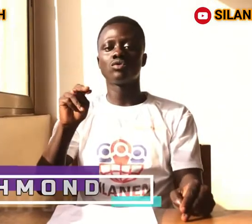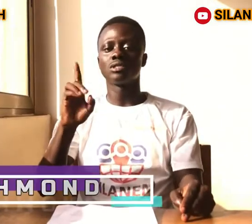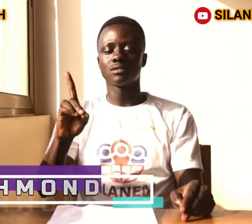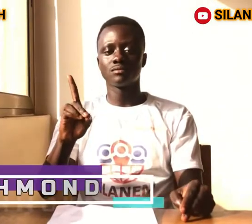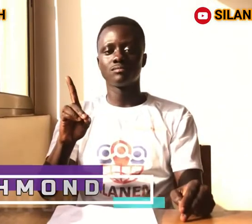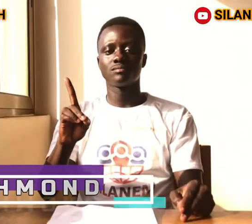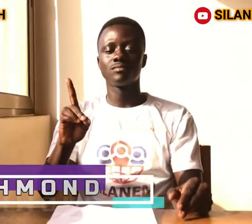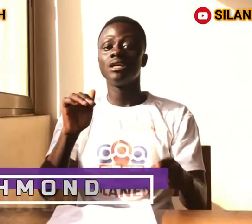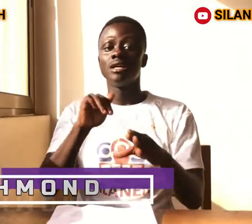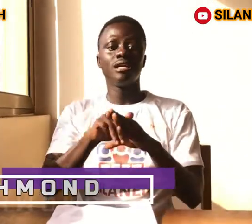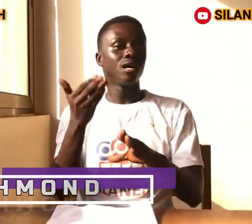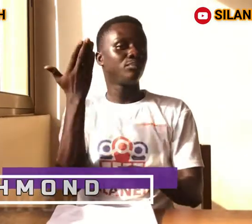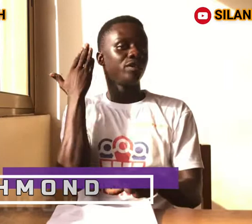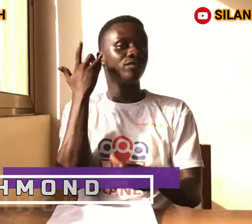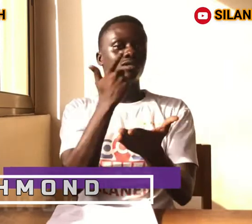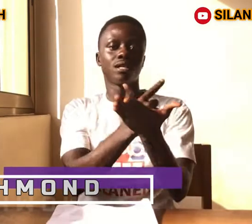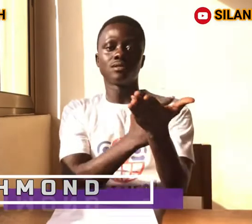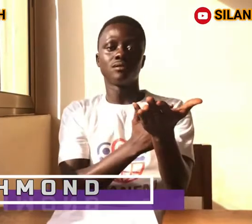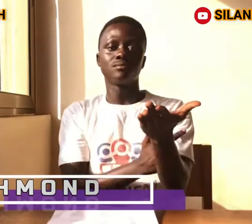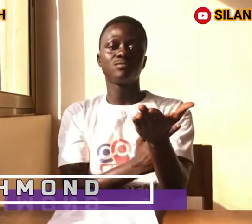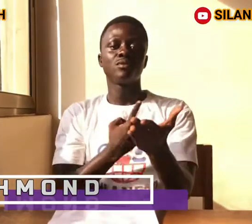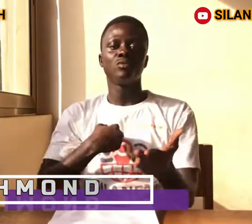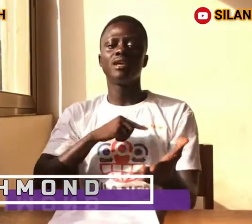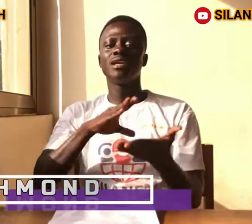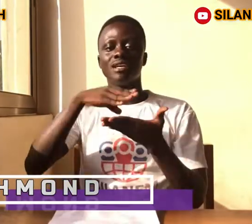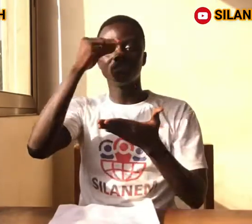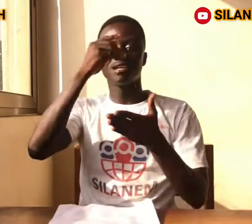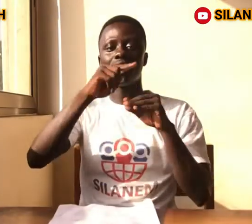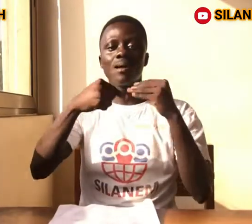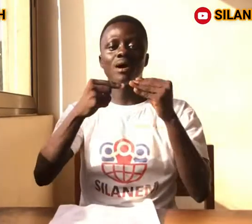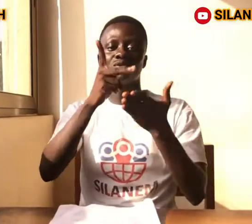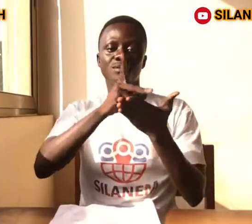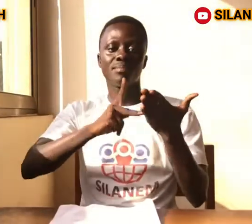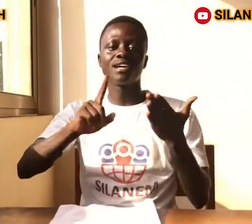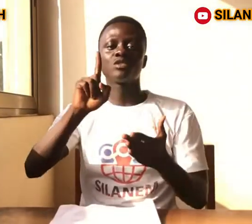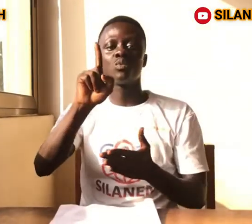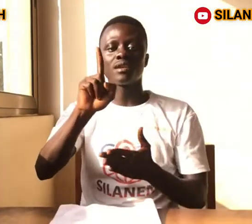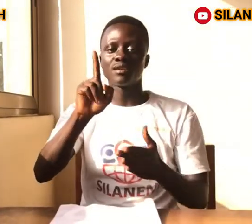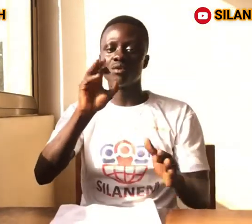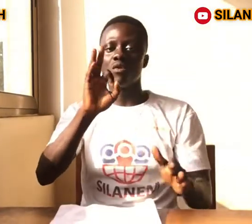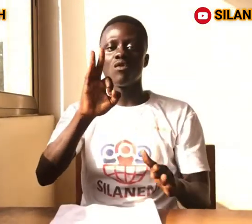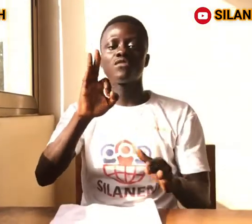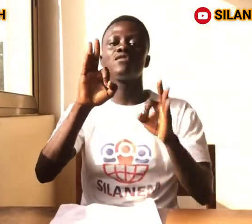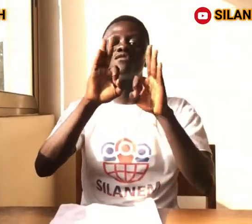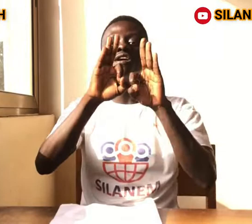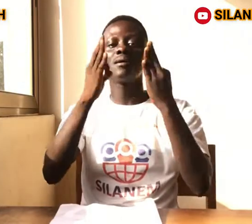Richmond. In our previous lesson, we learned about part one of